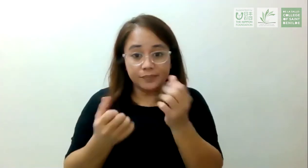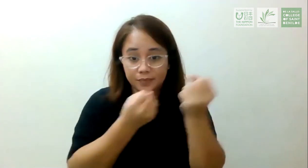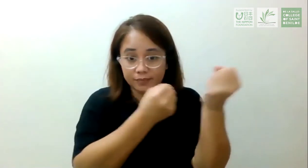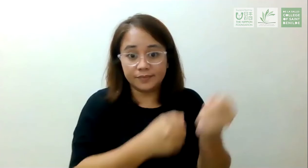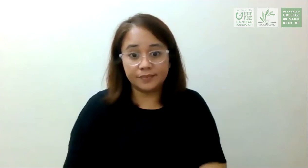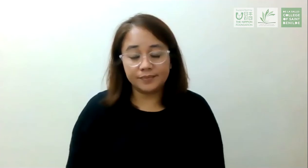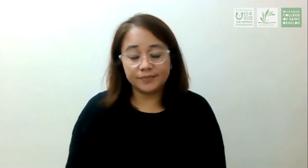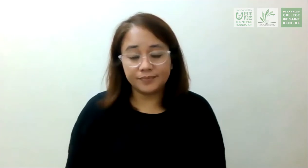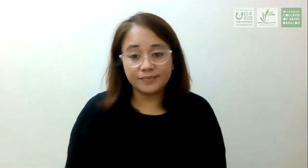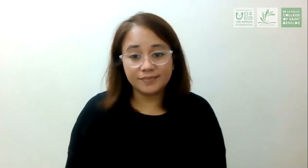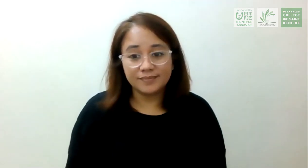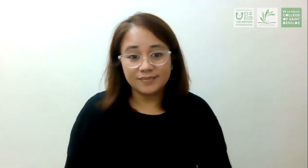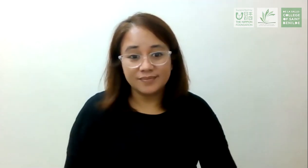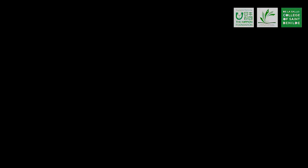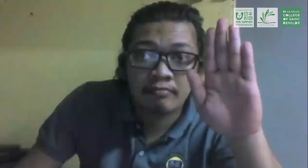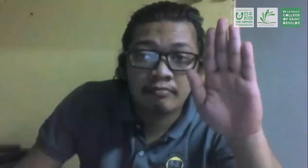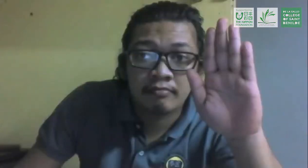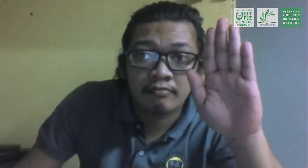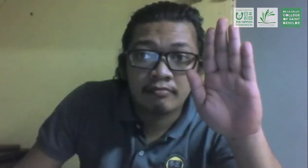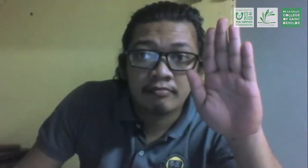Nat has a comment. Yes. Mhm.